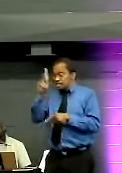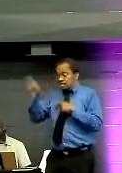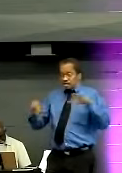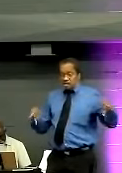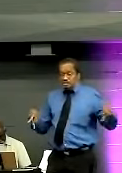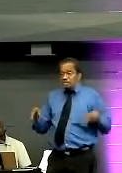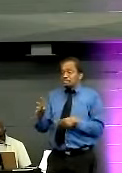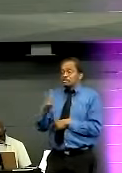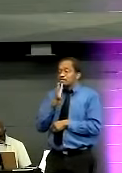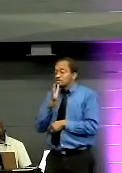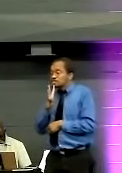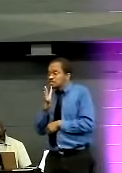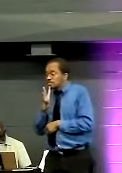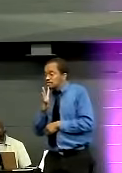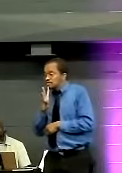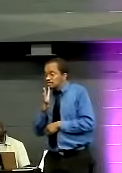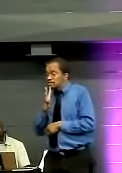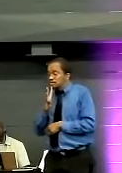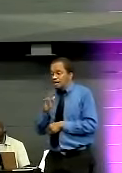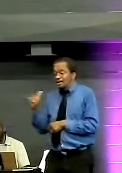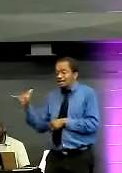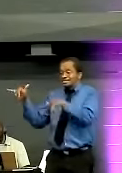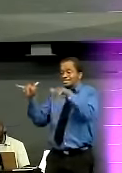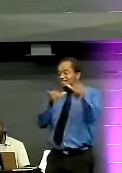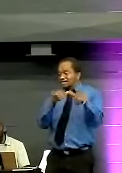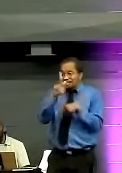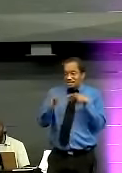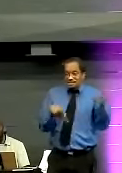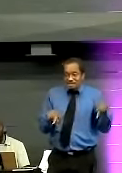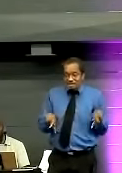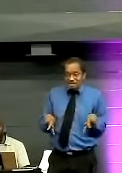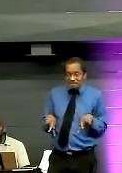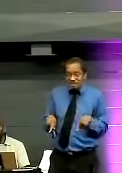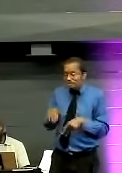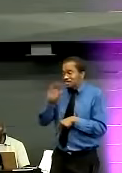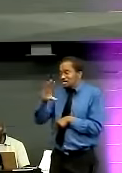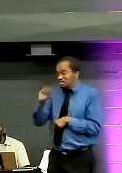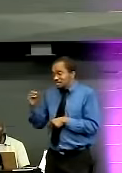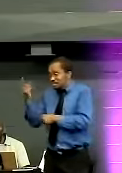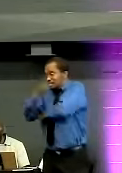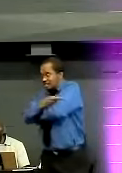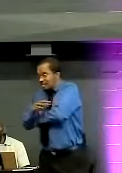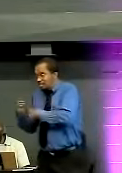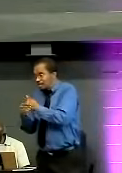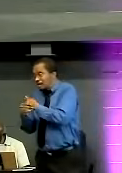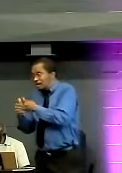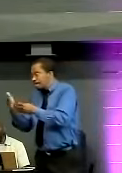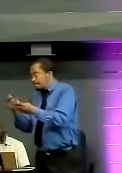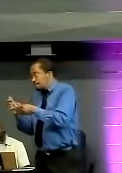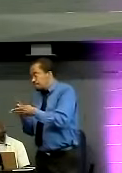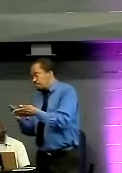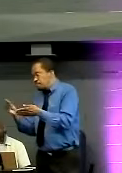they're talking to are probably the same people who were there 50 days prior saying, crucify